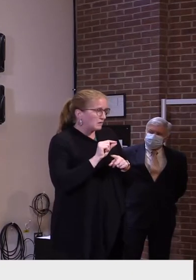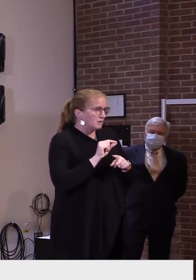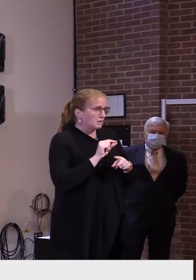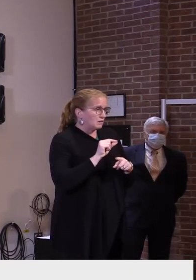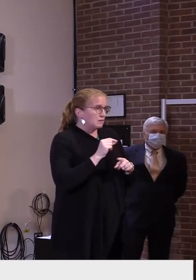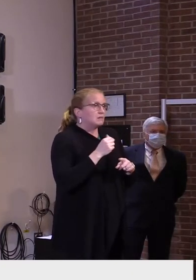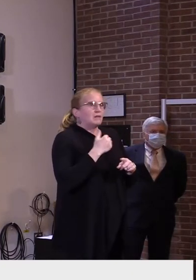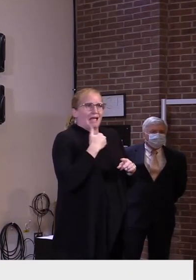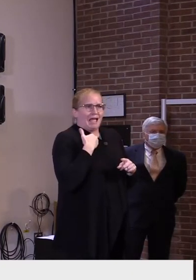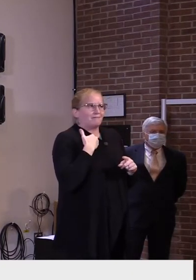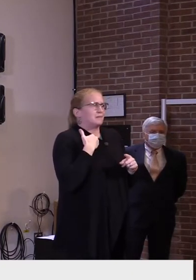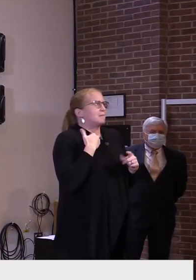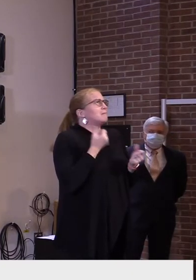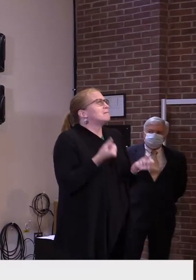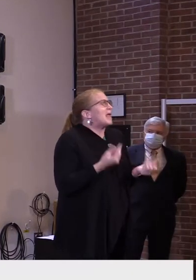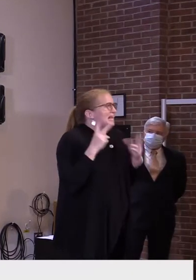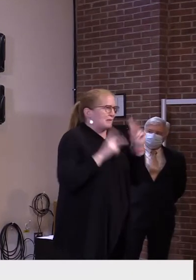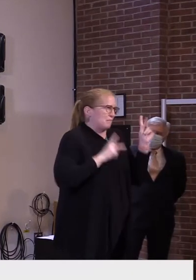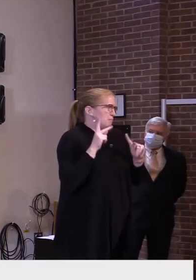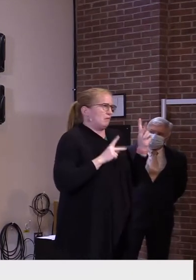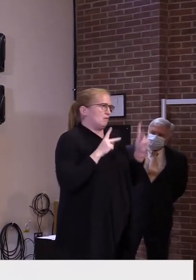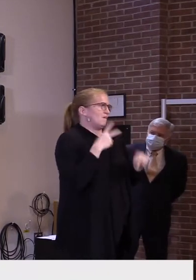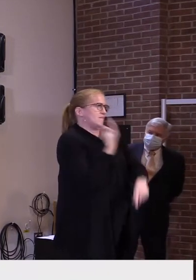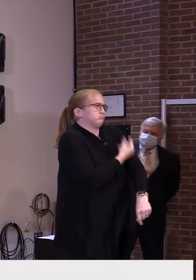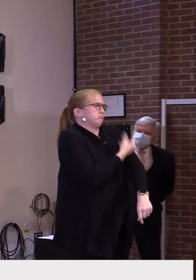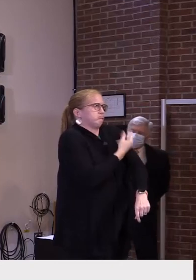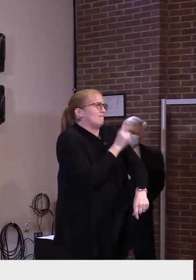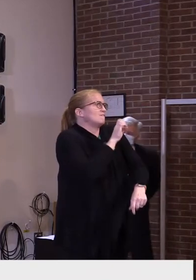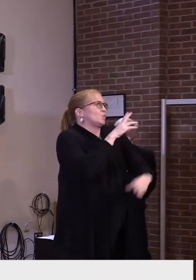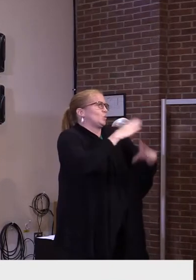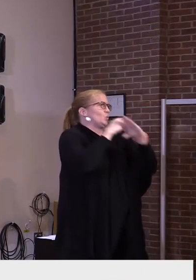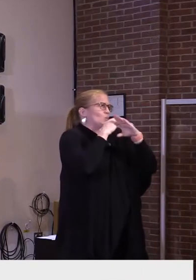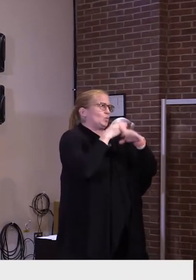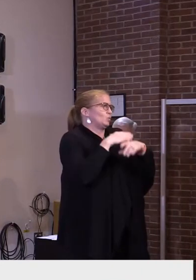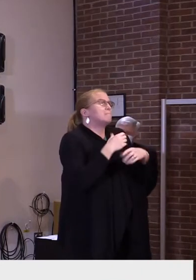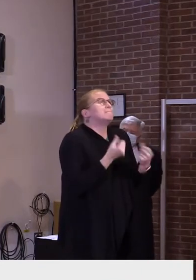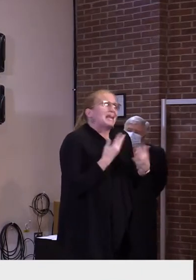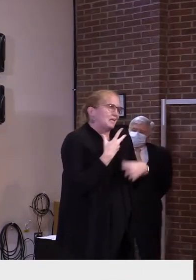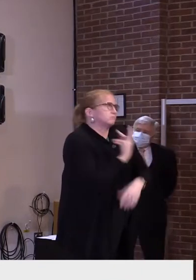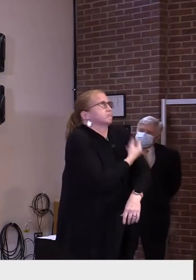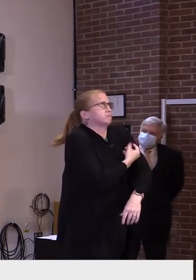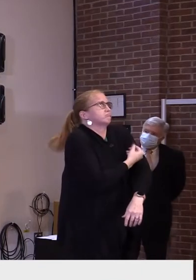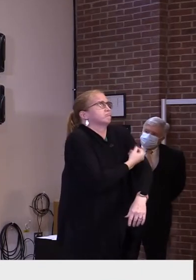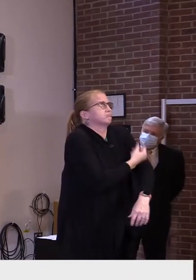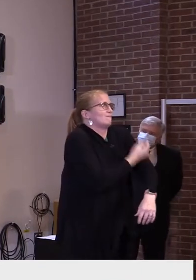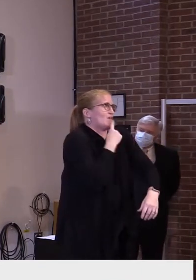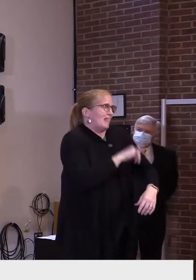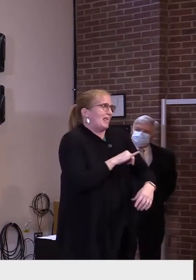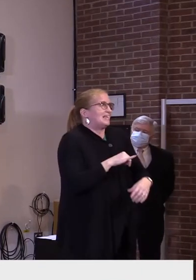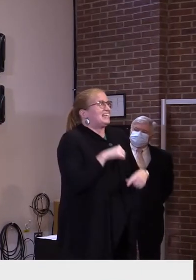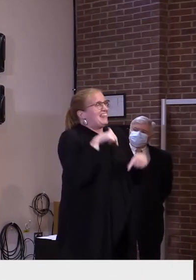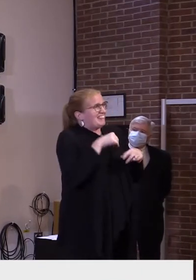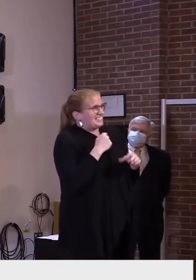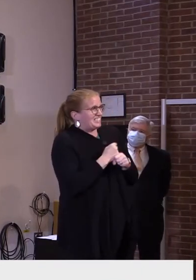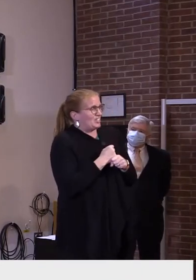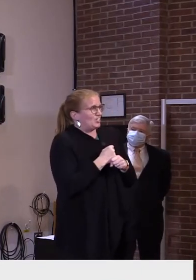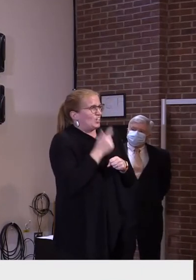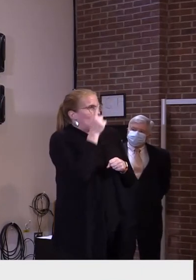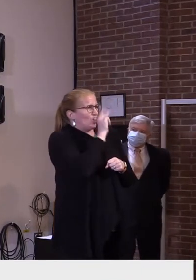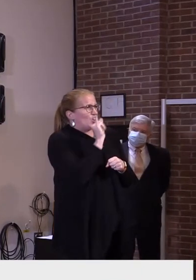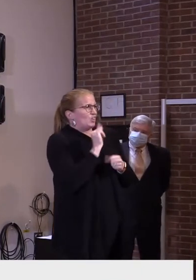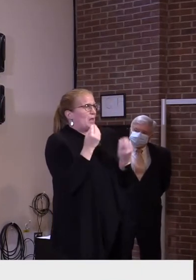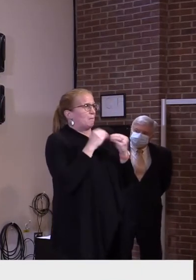robust uptake of flu. So the fact is, I would like to see our level this year at